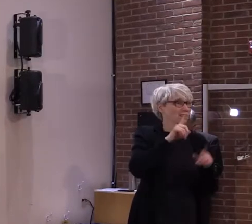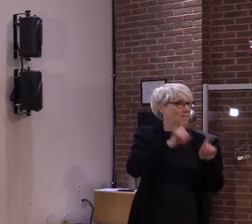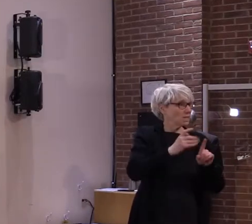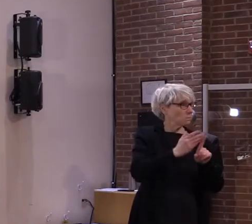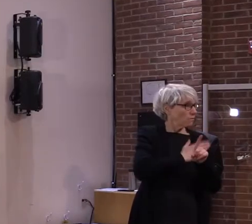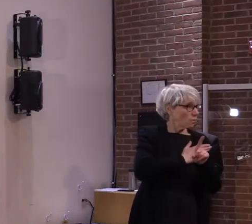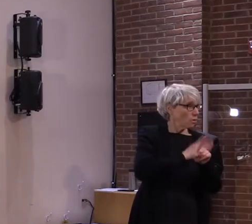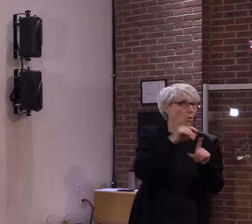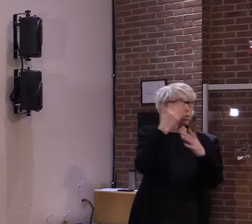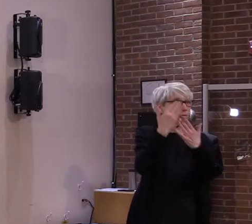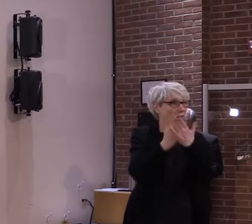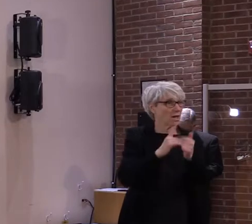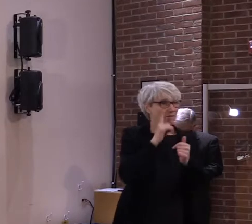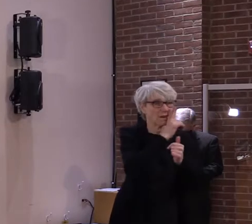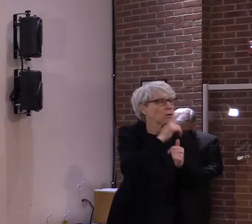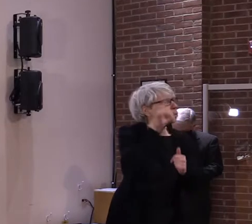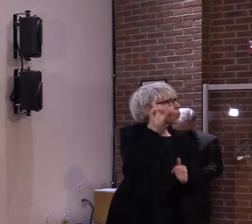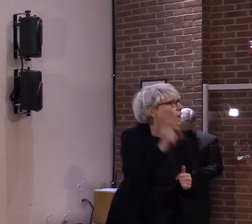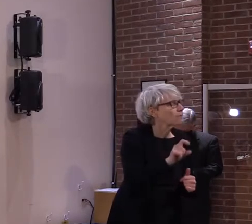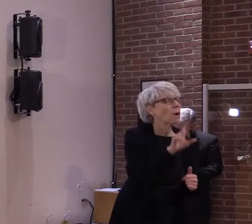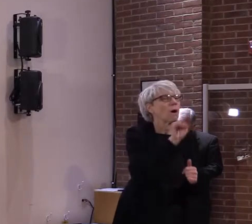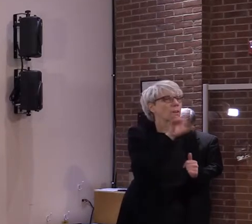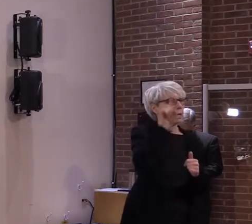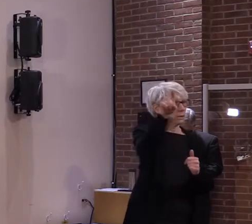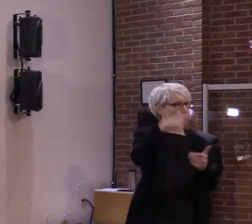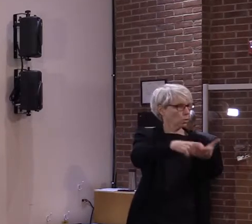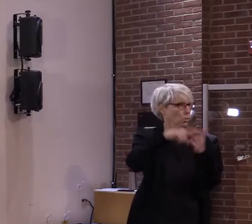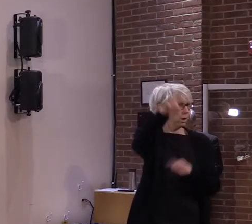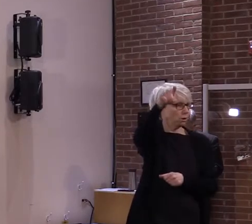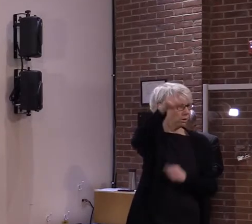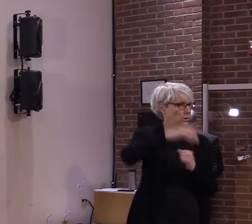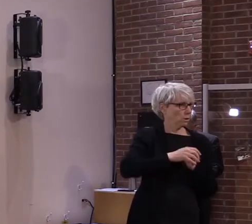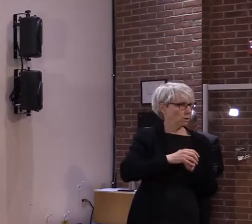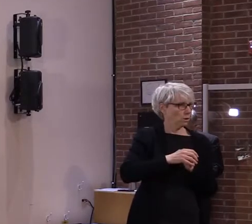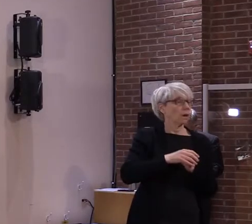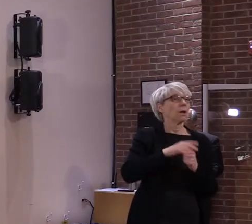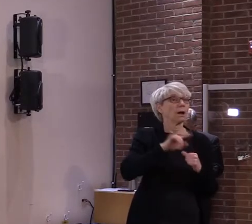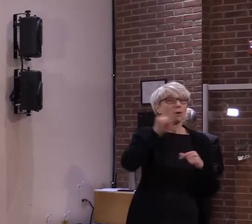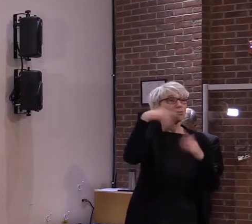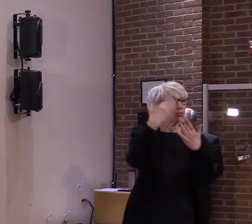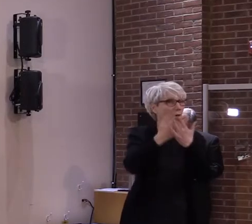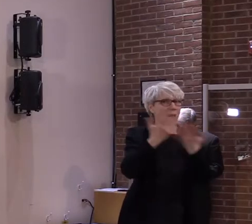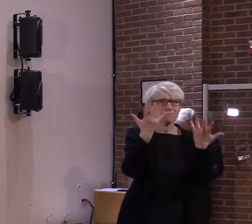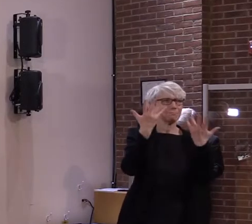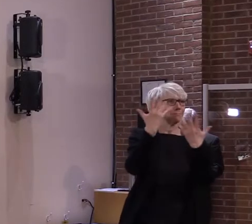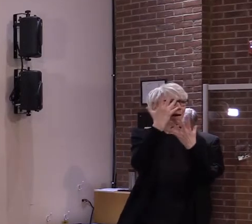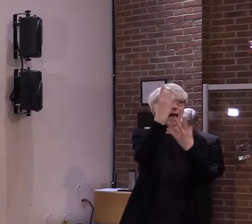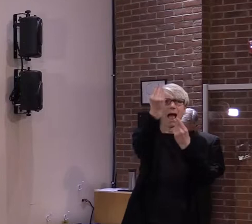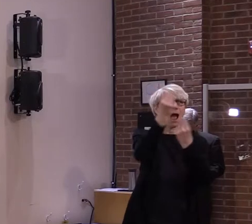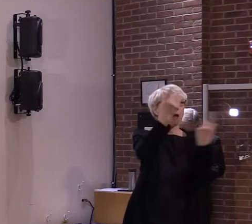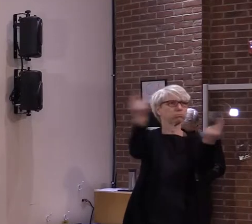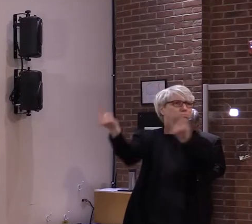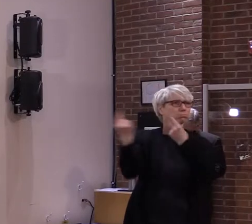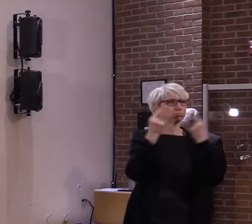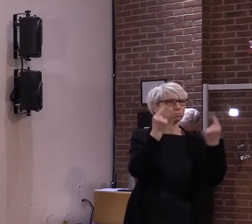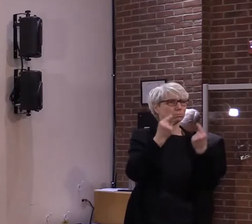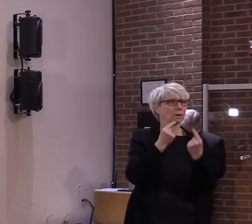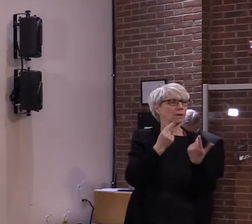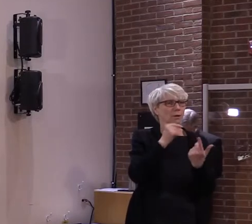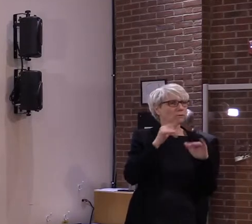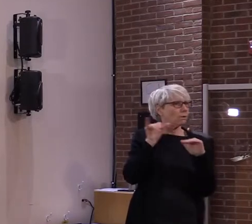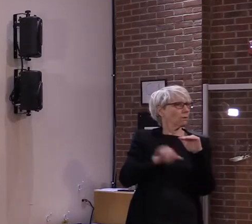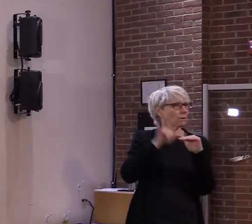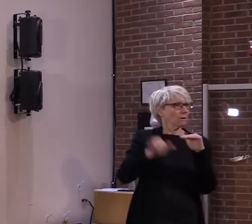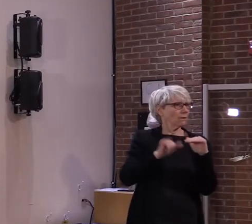destination requires it, and they do not need to self-quarantine. Fully vaccinated travelers should still follow